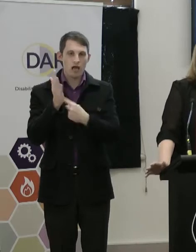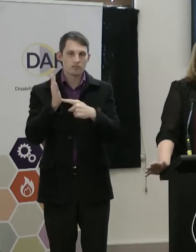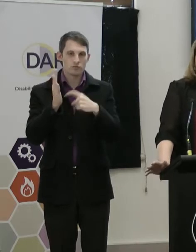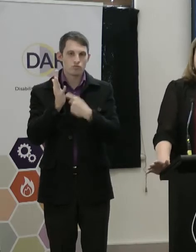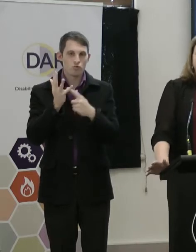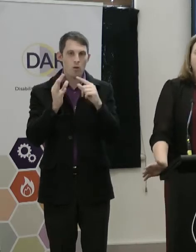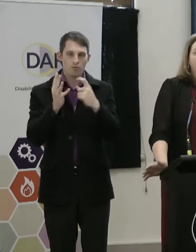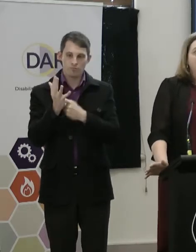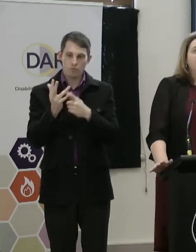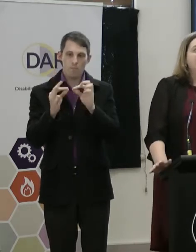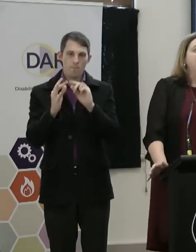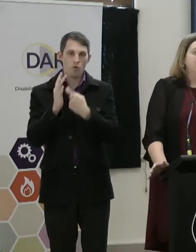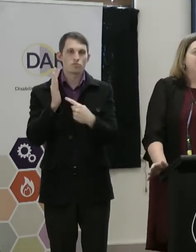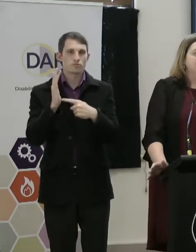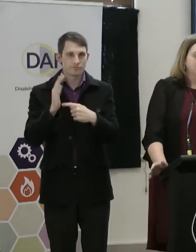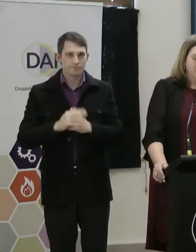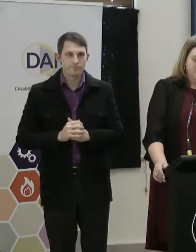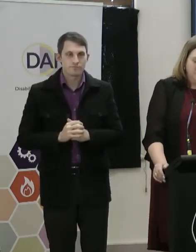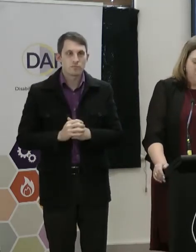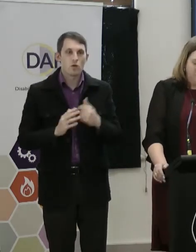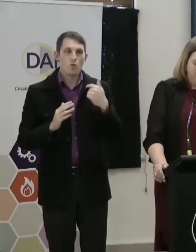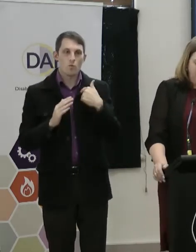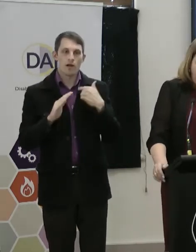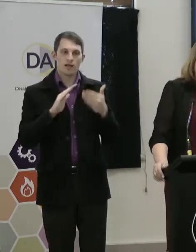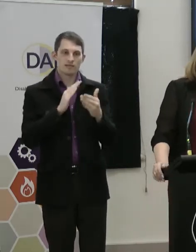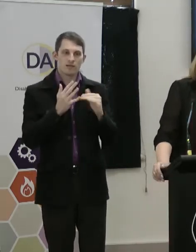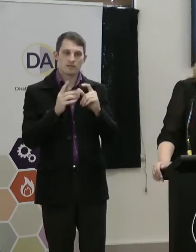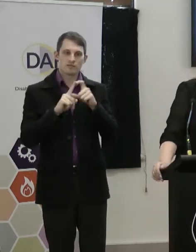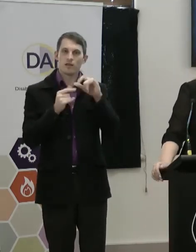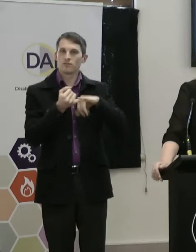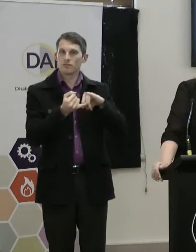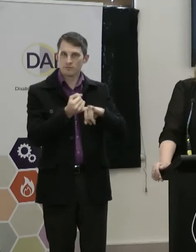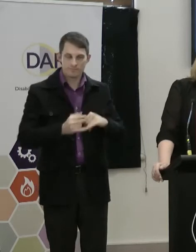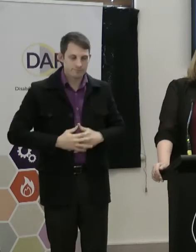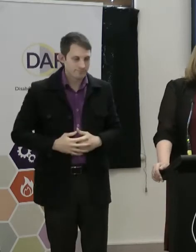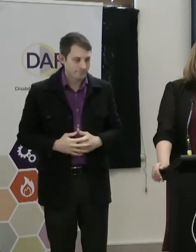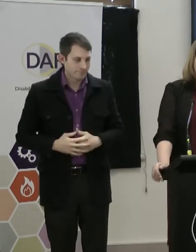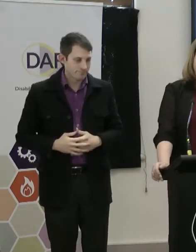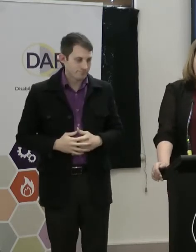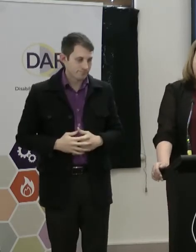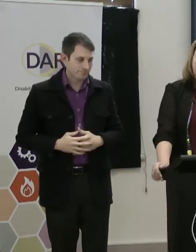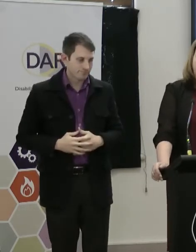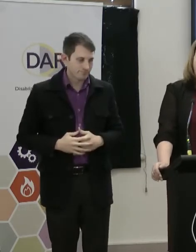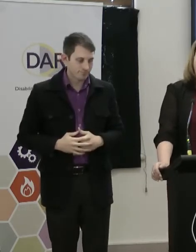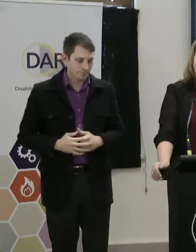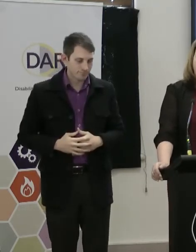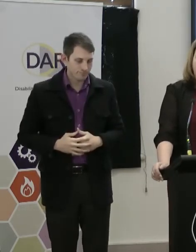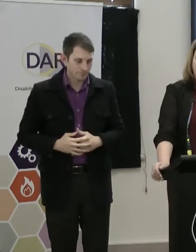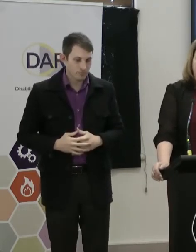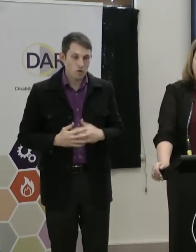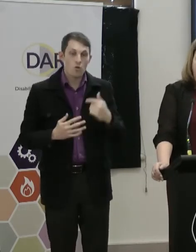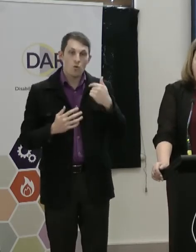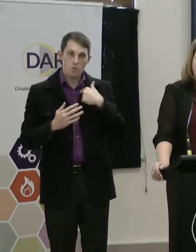sit, in terms of government, we sit within the social services portfolio. So what our role is, we regulate